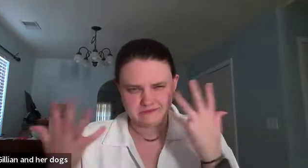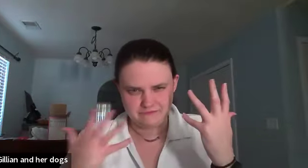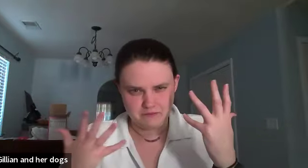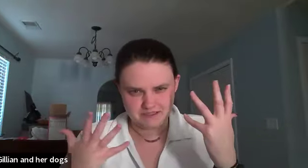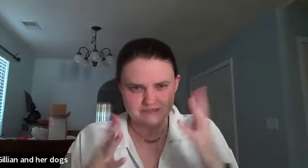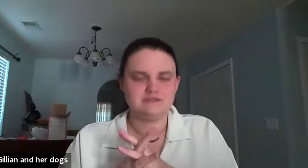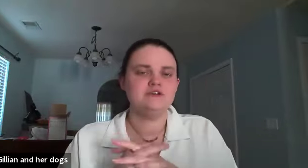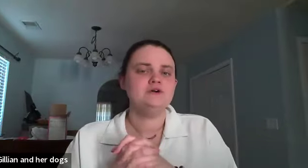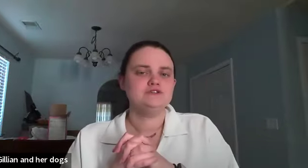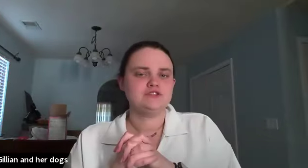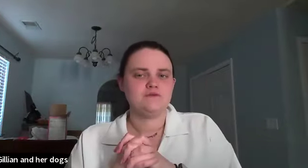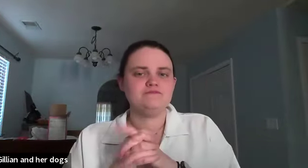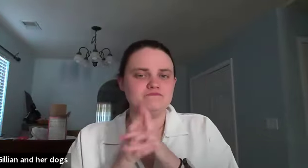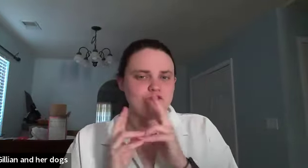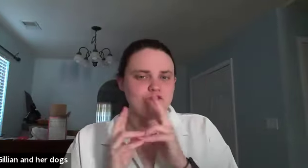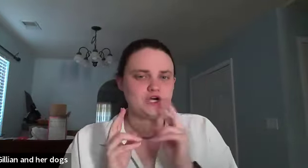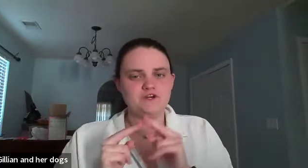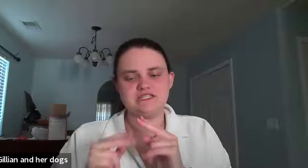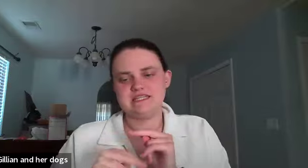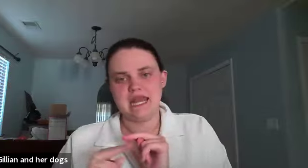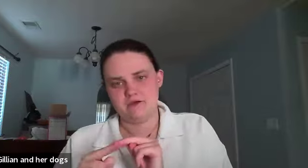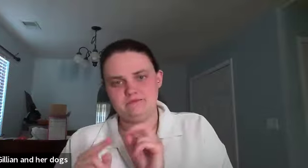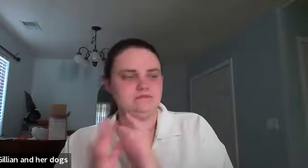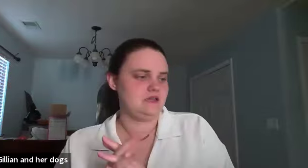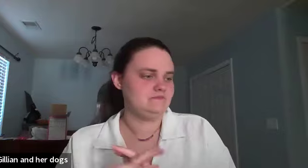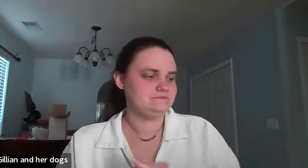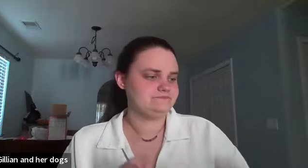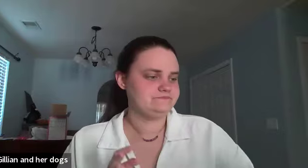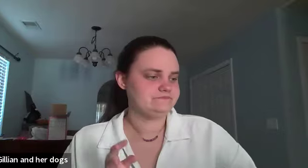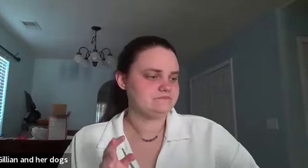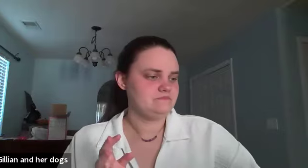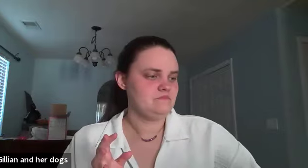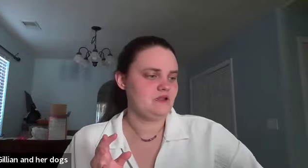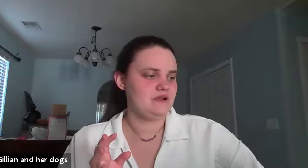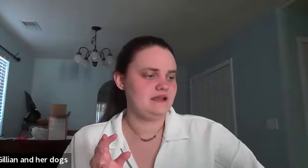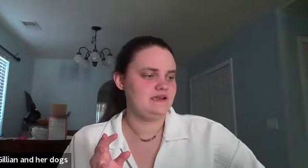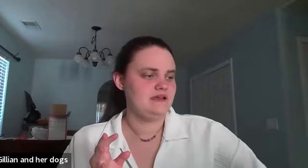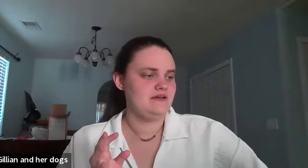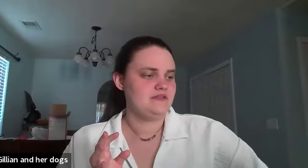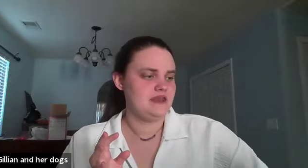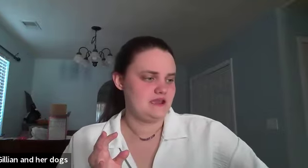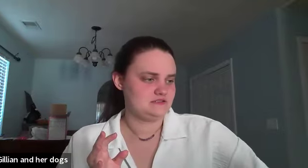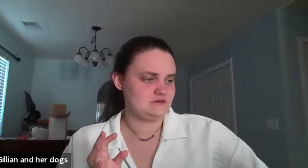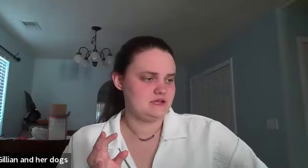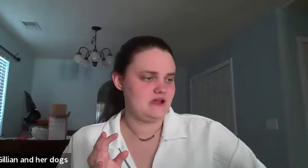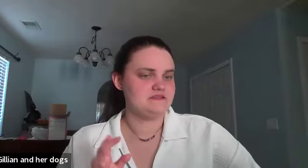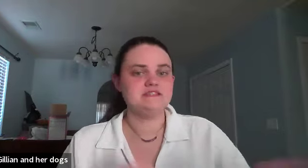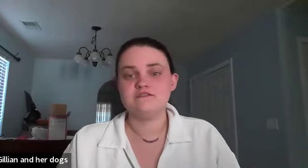If that makes sense. So verb versus the noun. Okay. All right. The next one we have is the sign